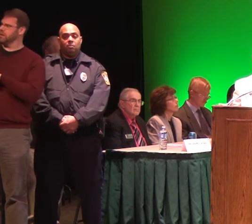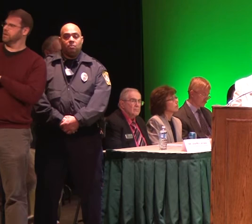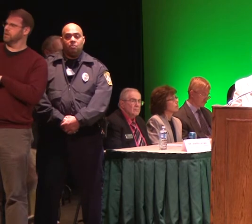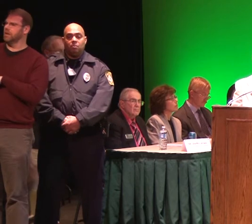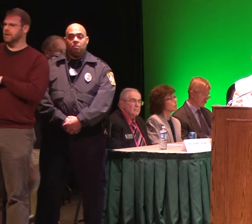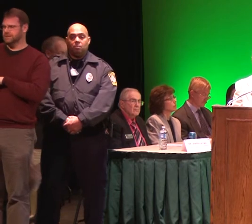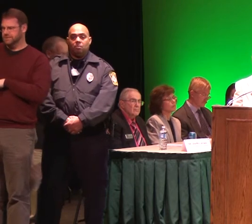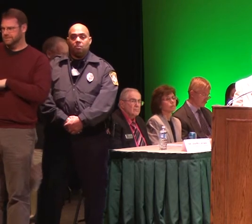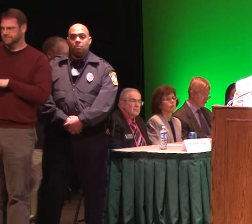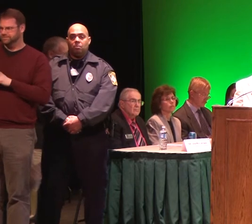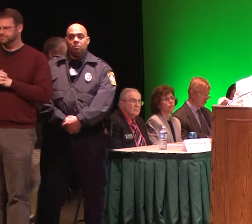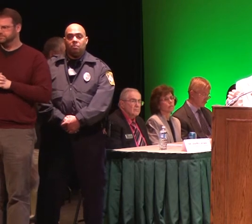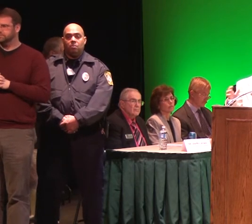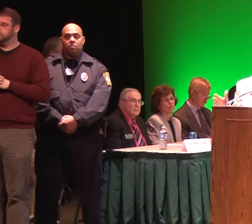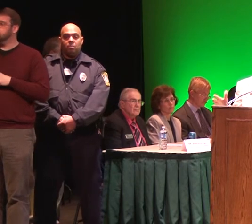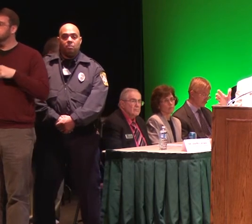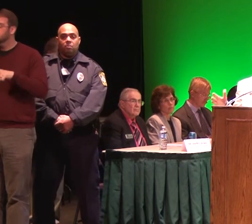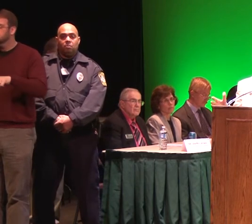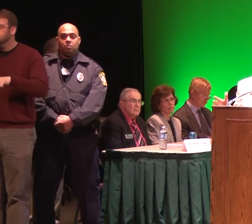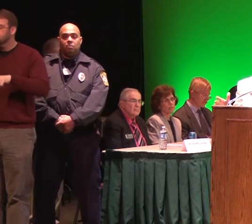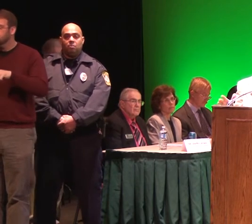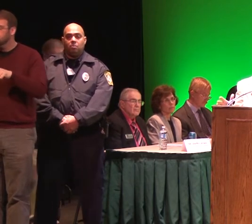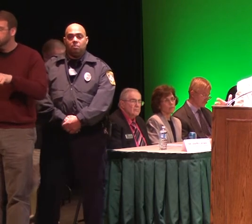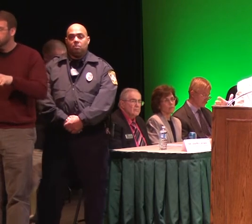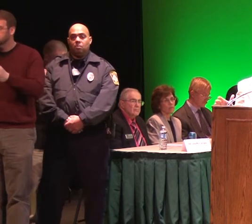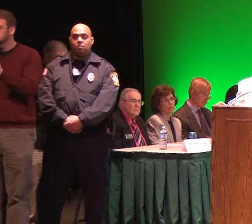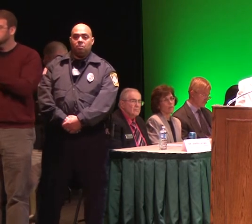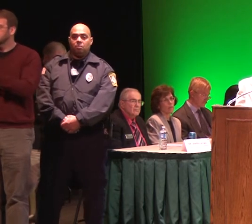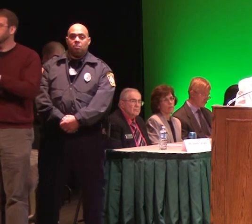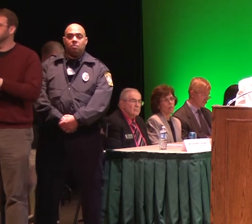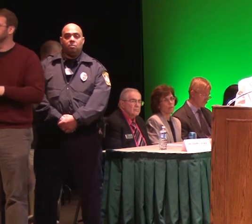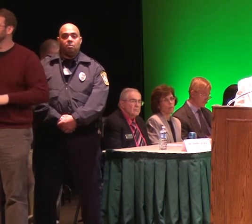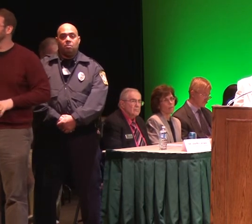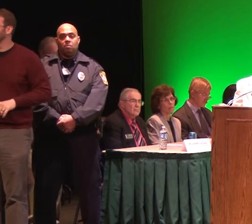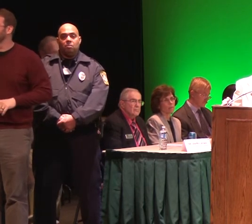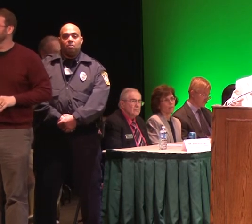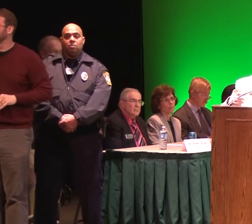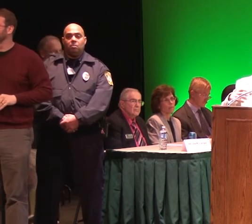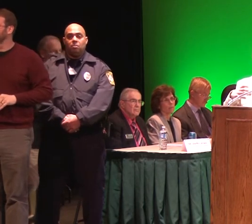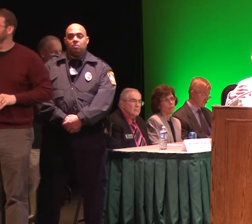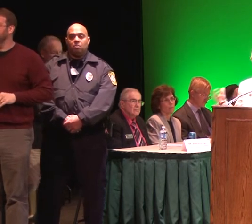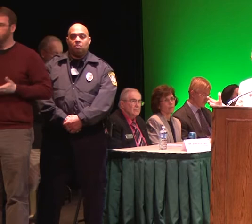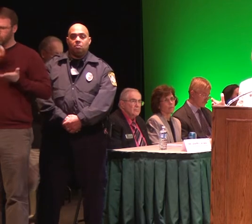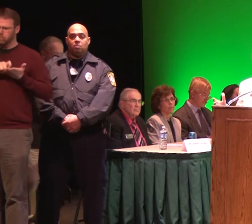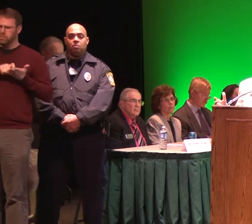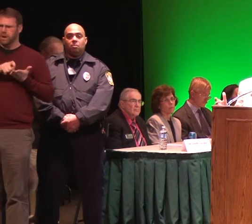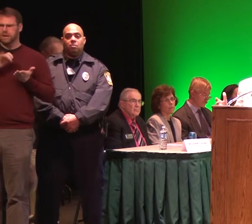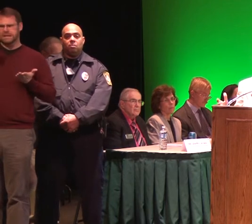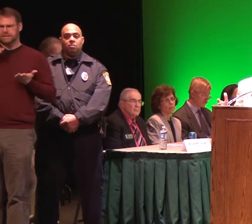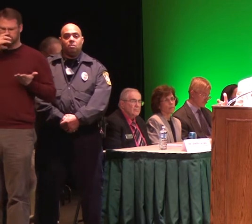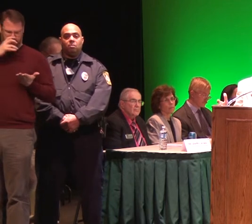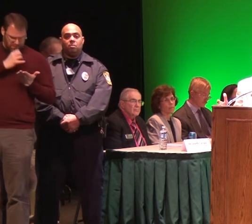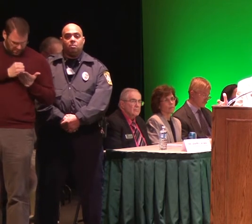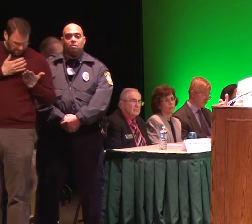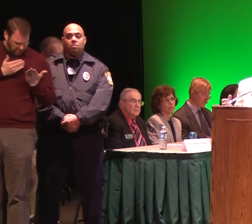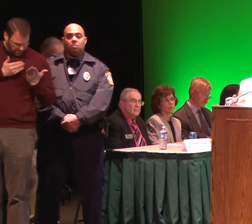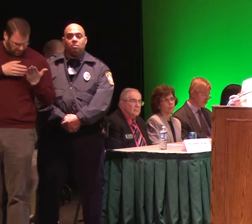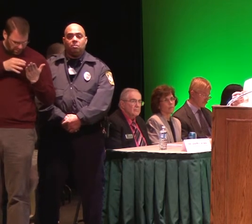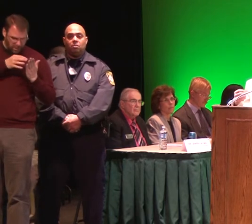He was as enchanting in person as a speaker as he was in his writing. He was clear in his